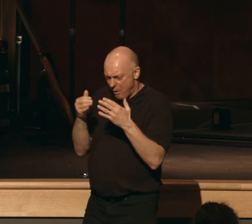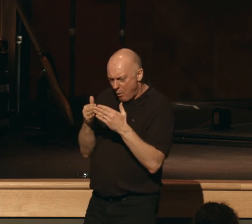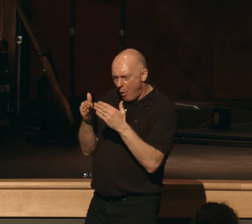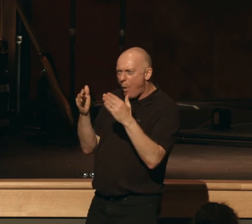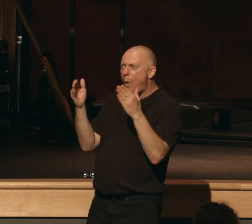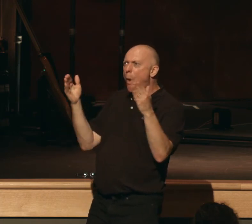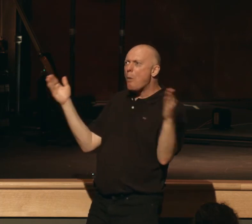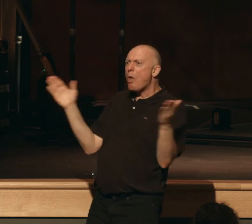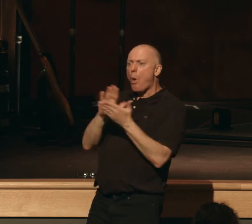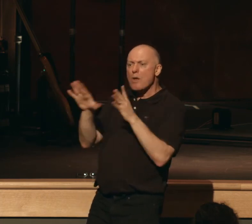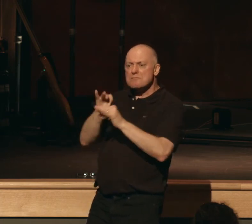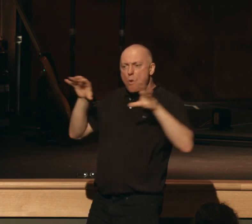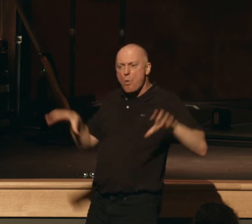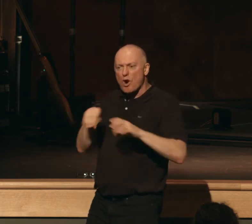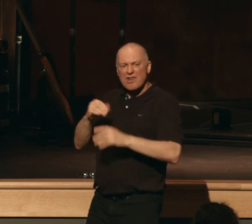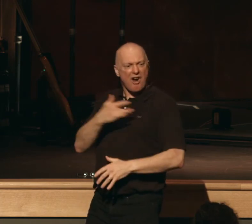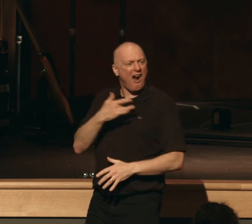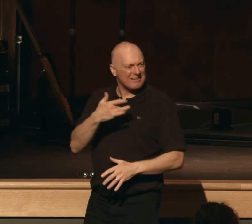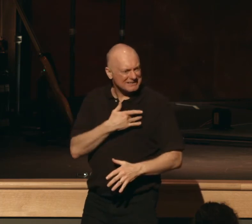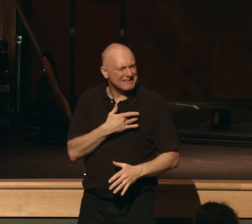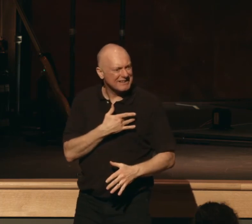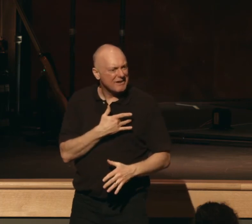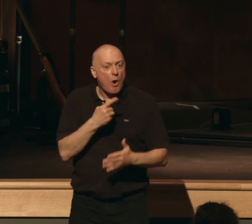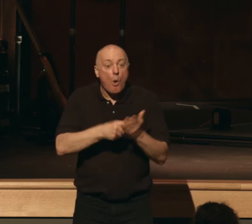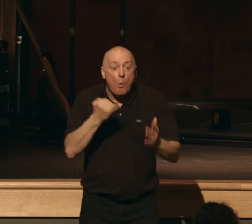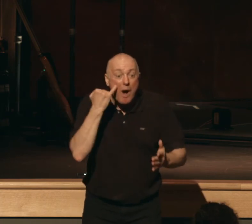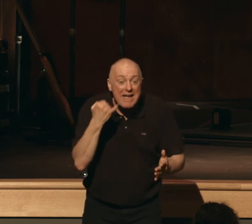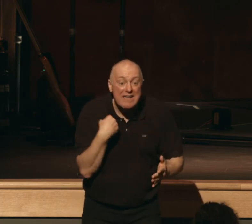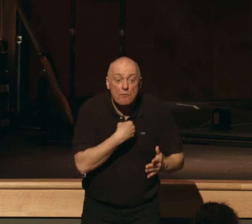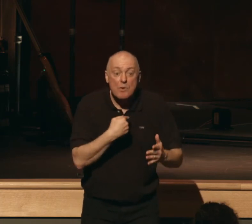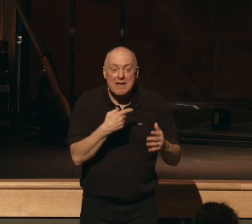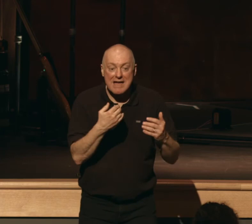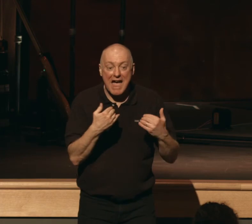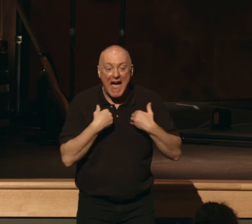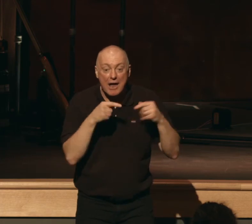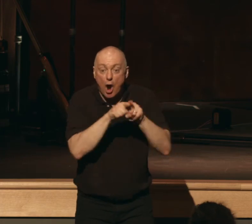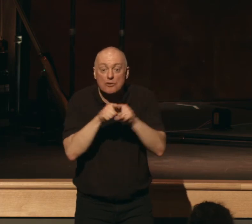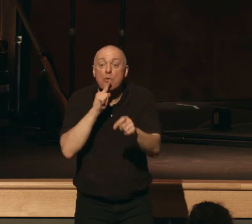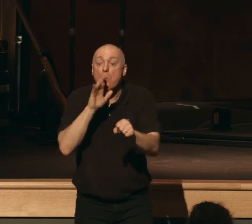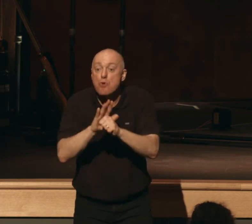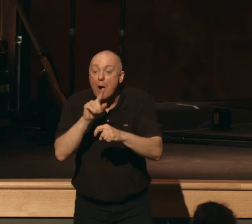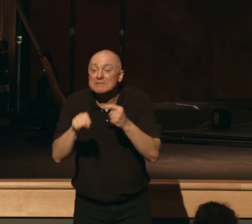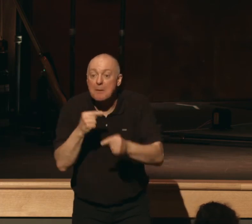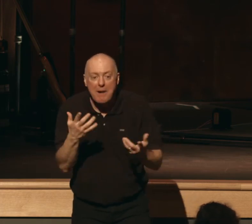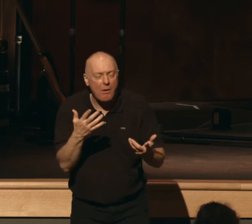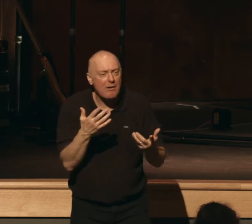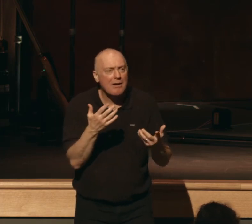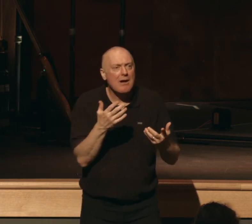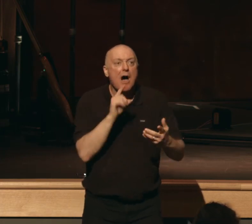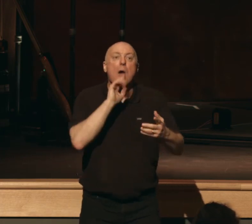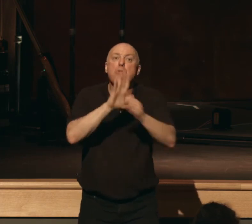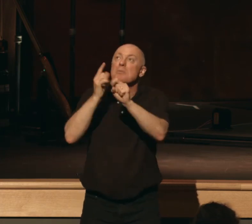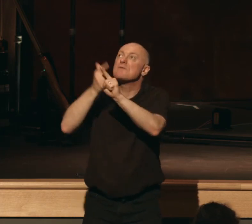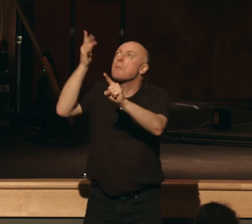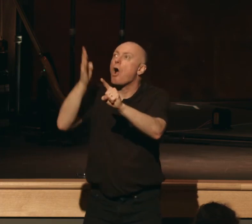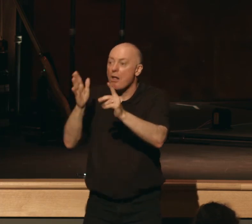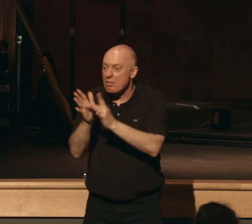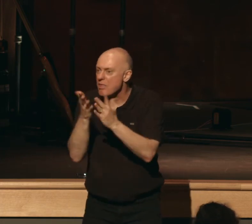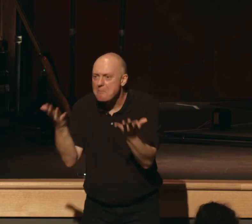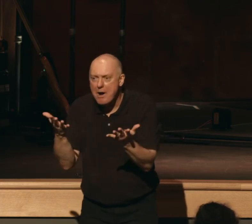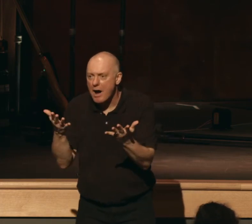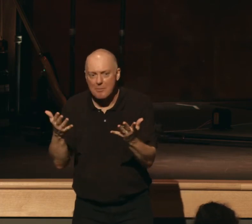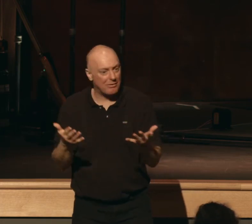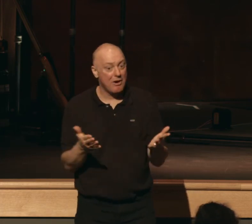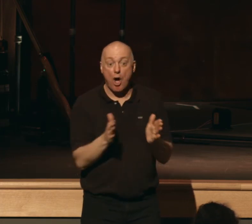to be working in our hearts? Or what if we had also a promise about a promise from God? And again, the Bible is